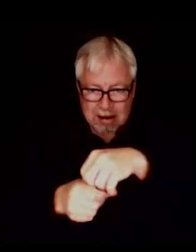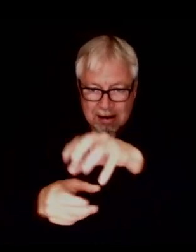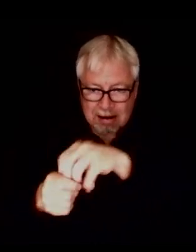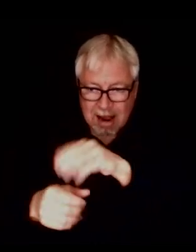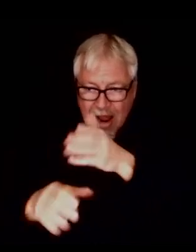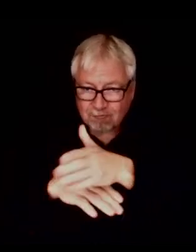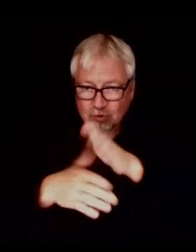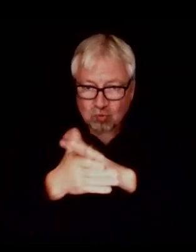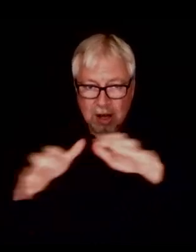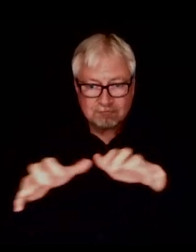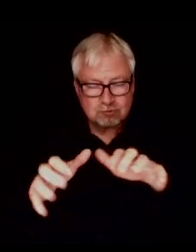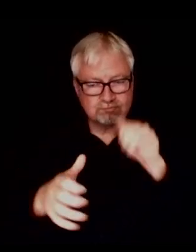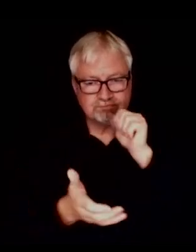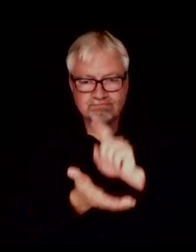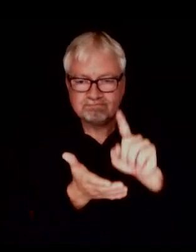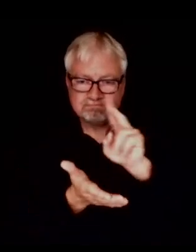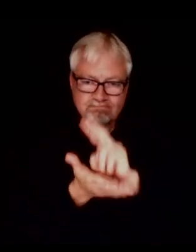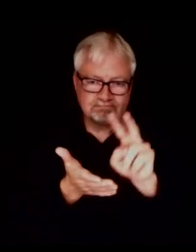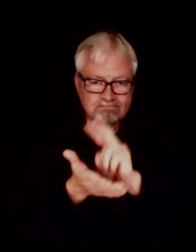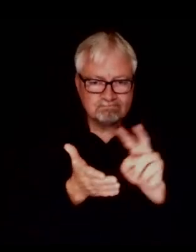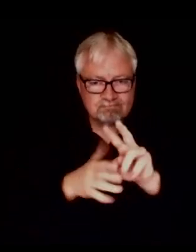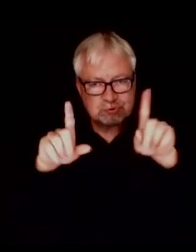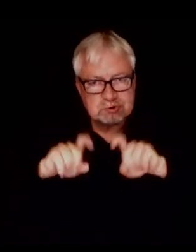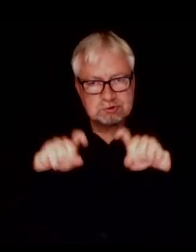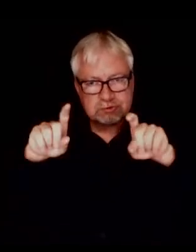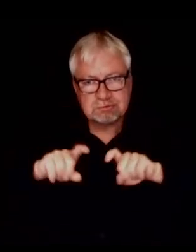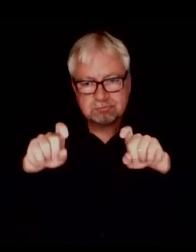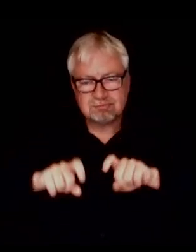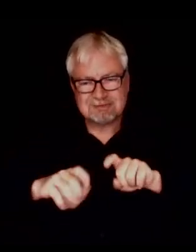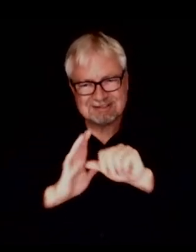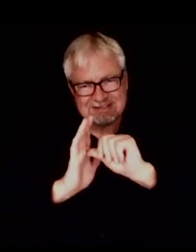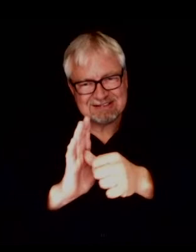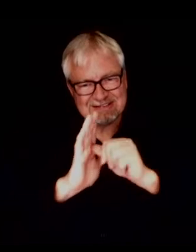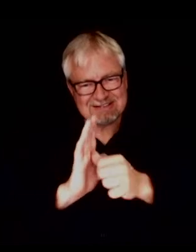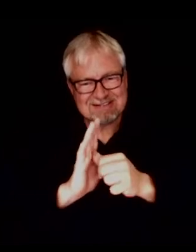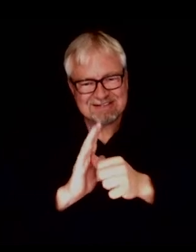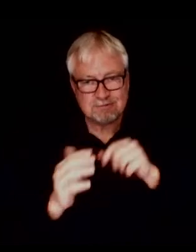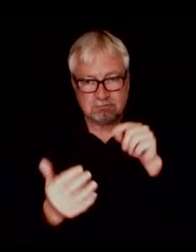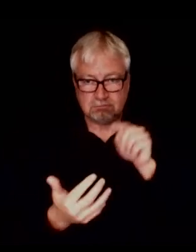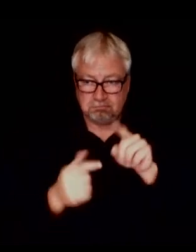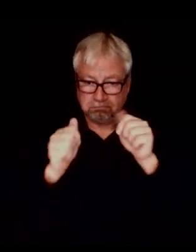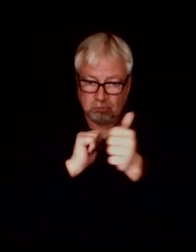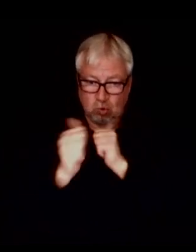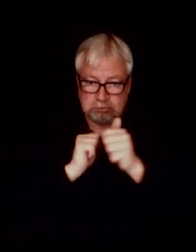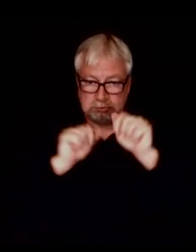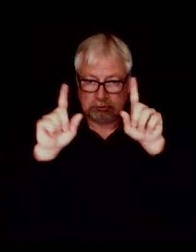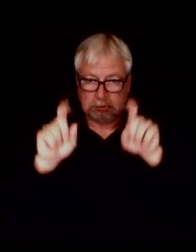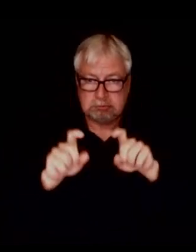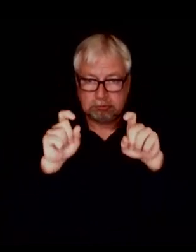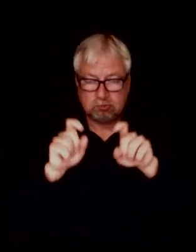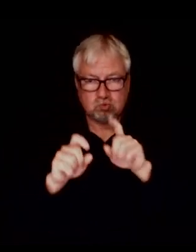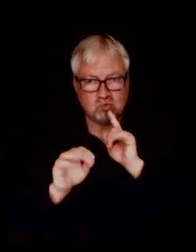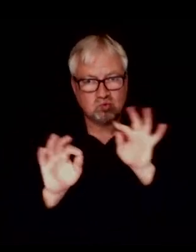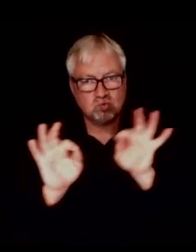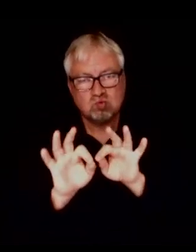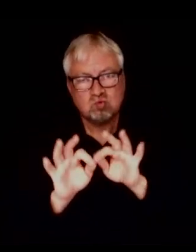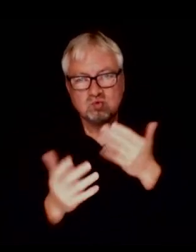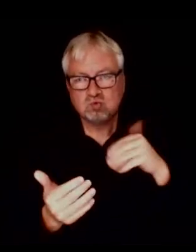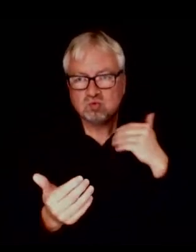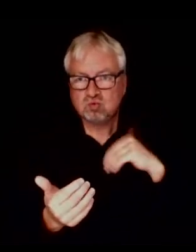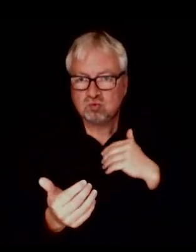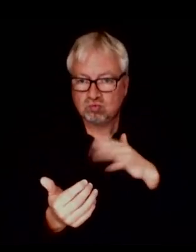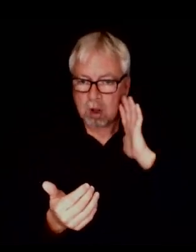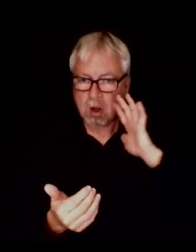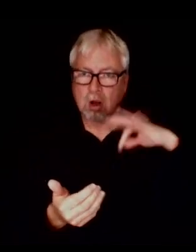Meanwhile, as we emphasize testing in sports and the protective benefits this offers, participants in outdoor sports will have the option